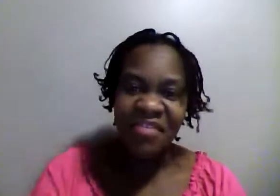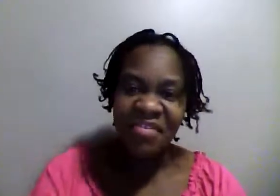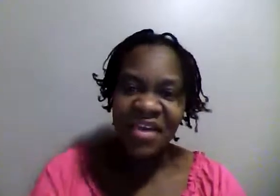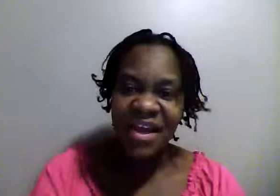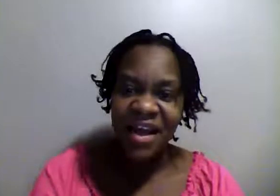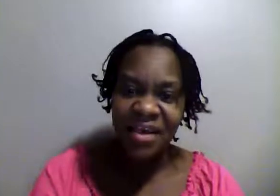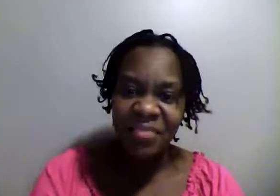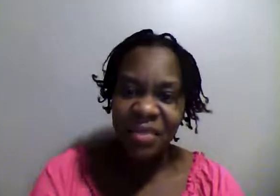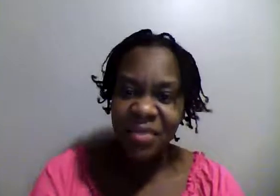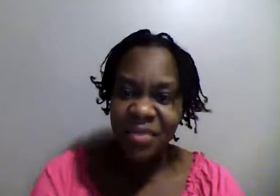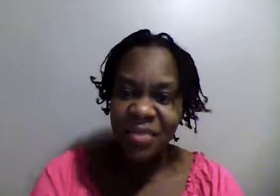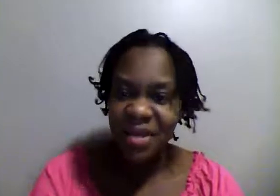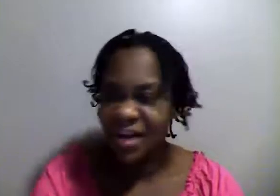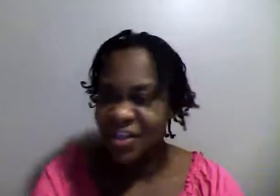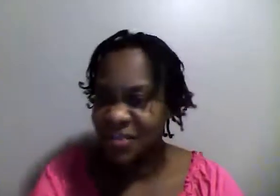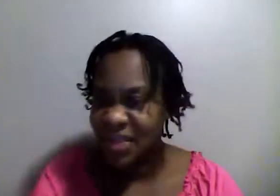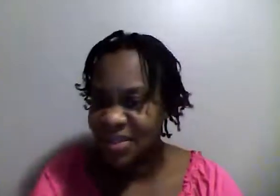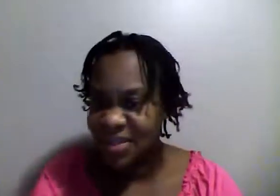had a problem with large pests.